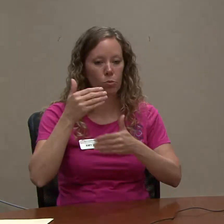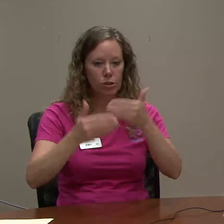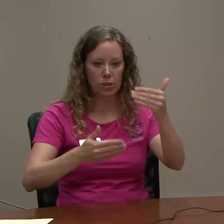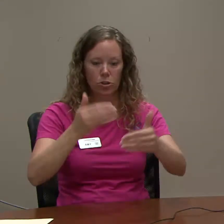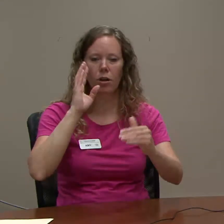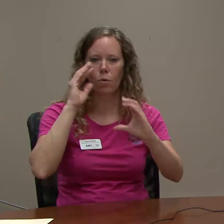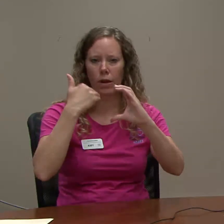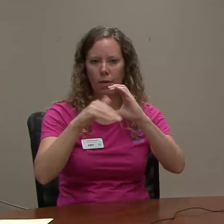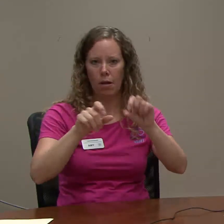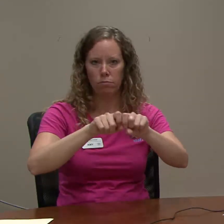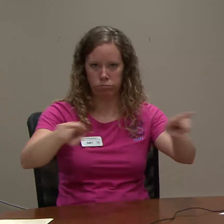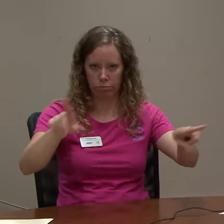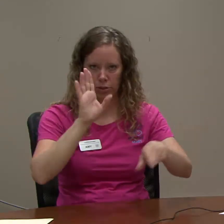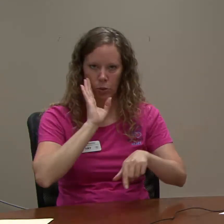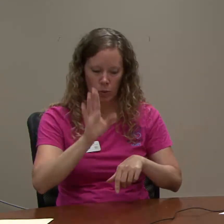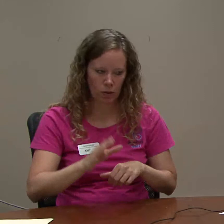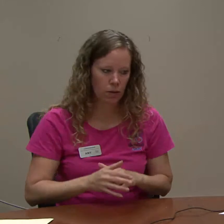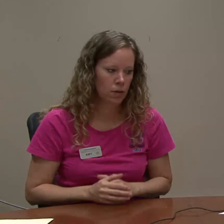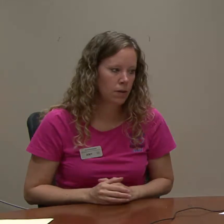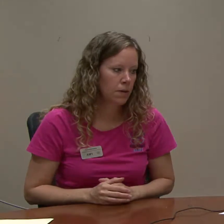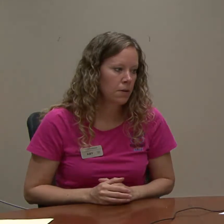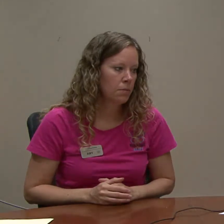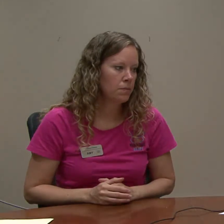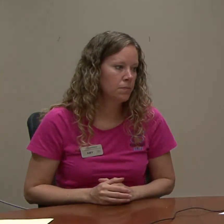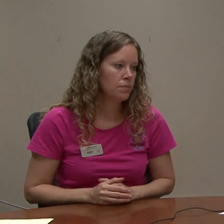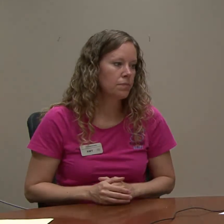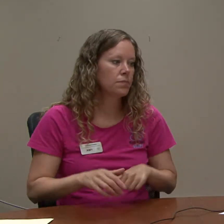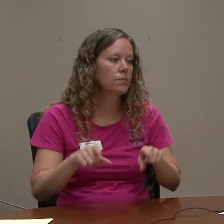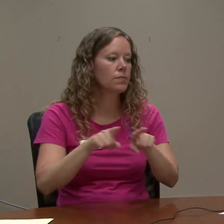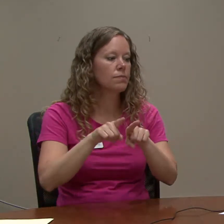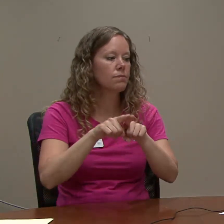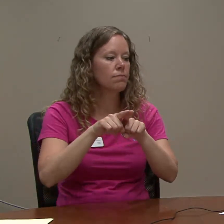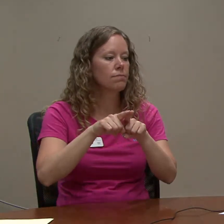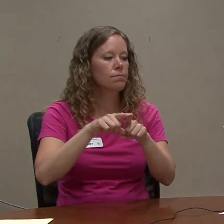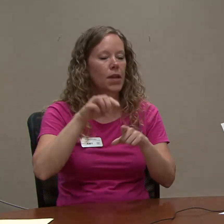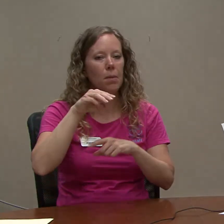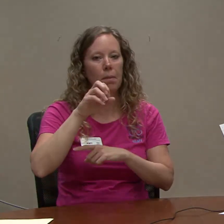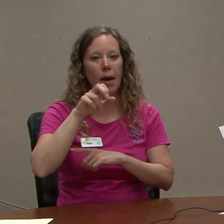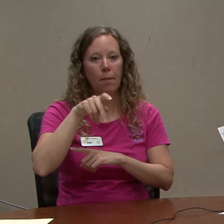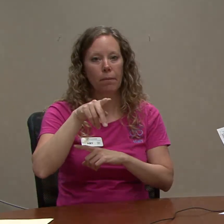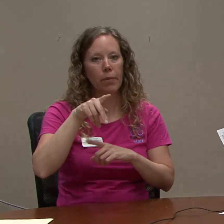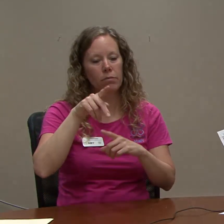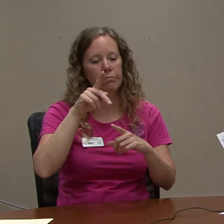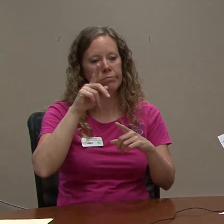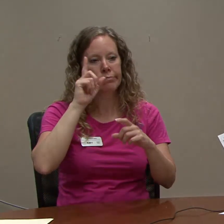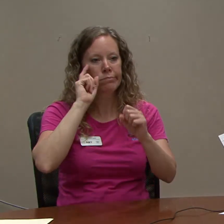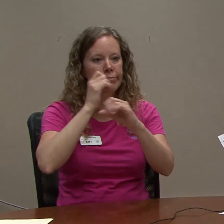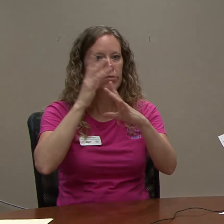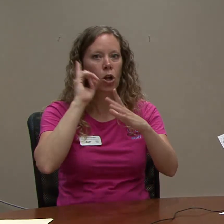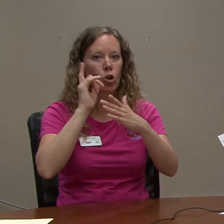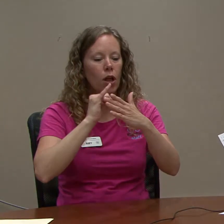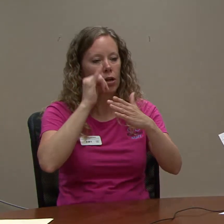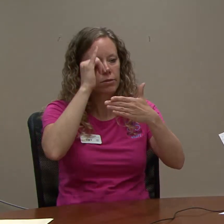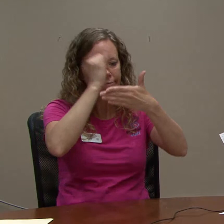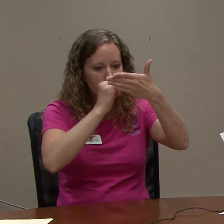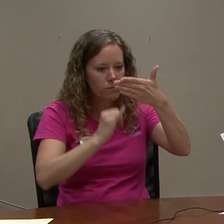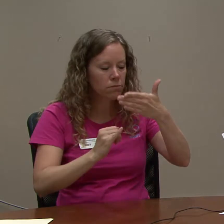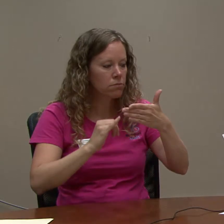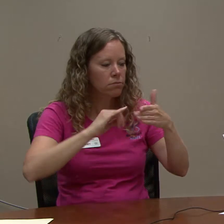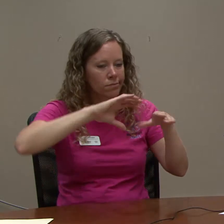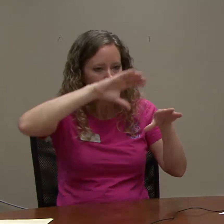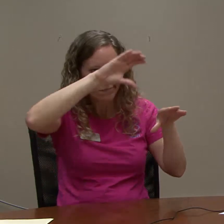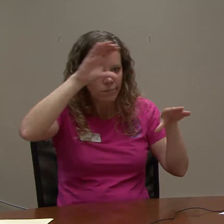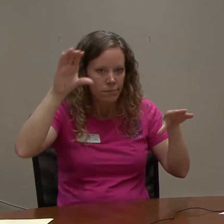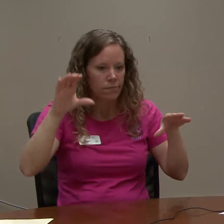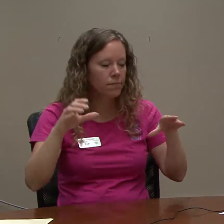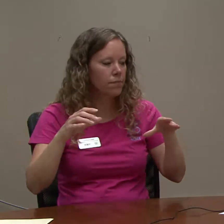going to be sending you, along with a sort of a plan of the